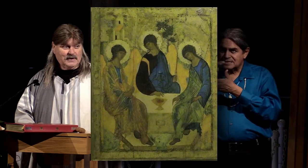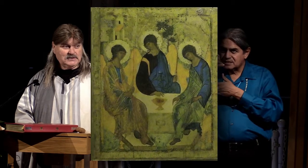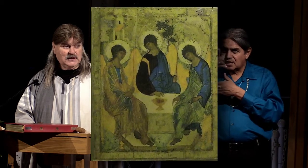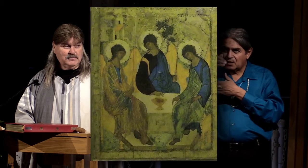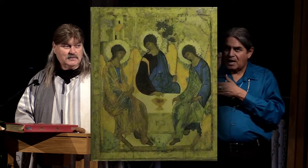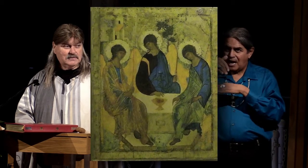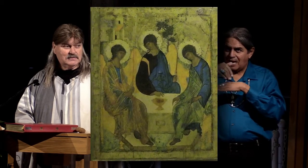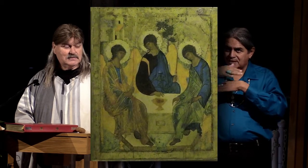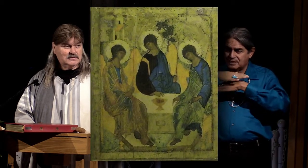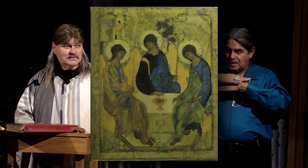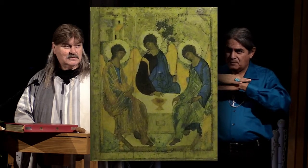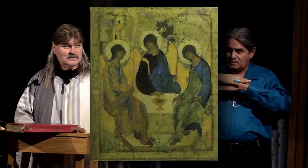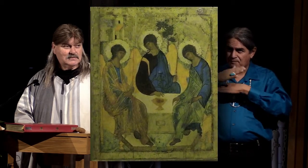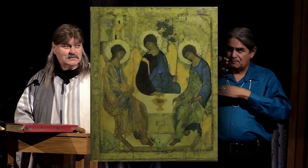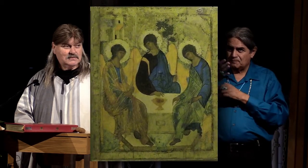at that table.